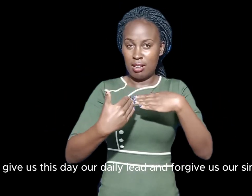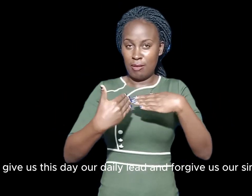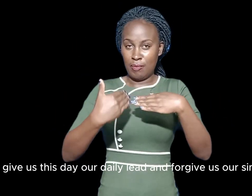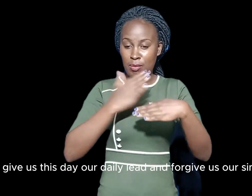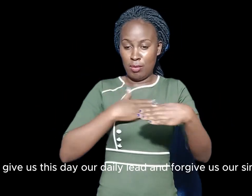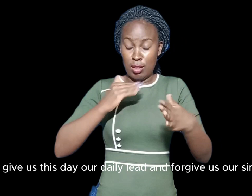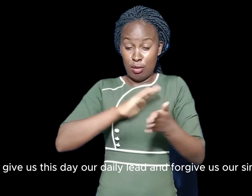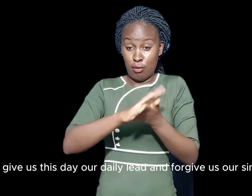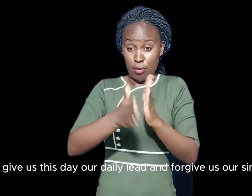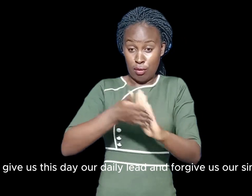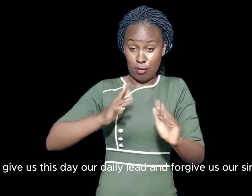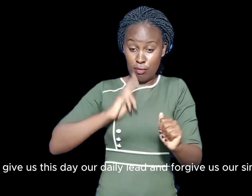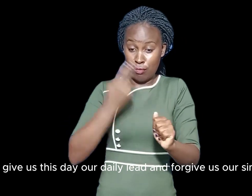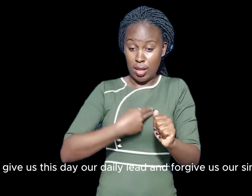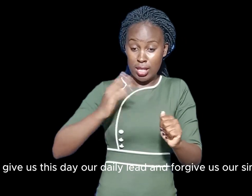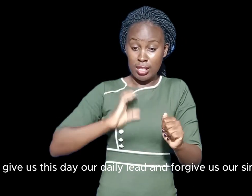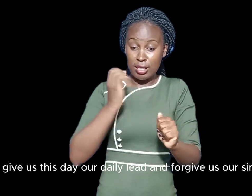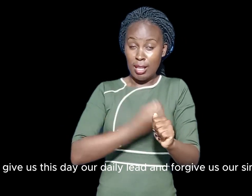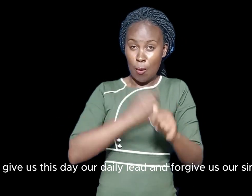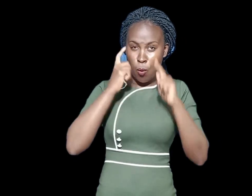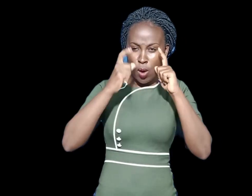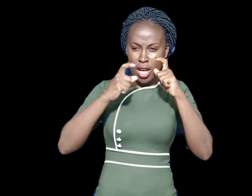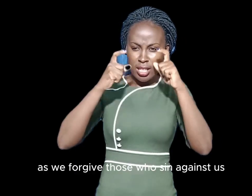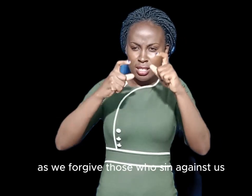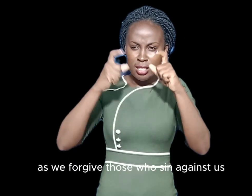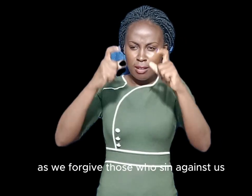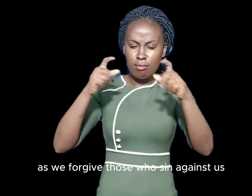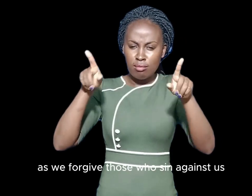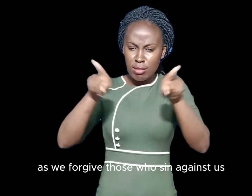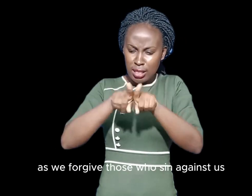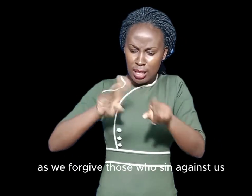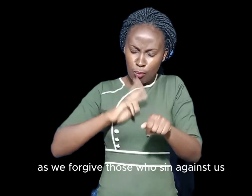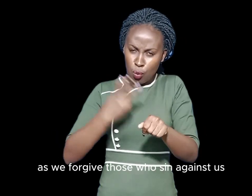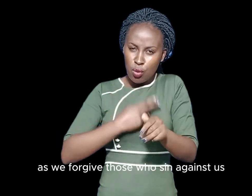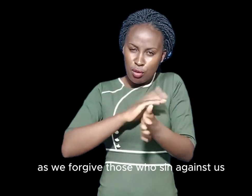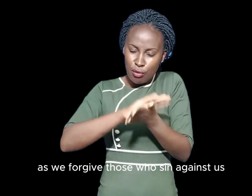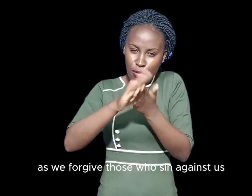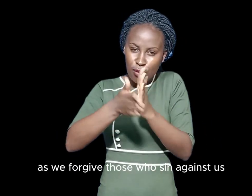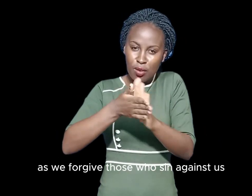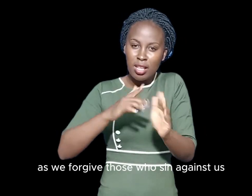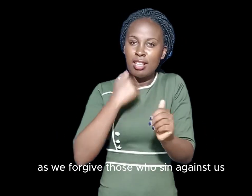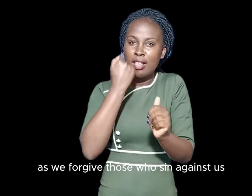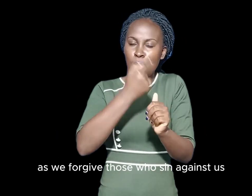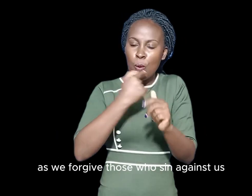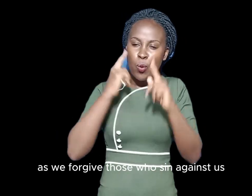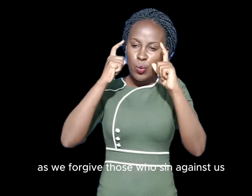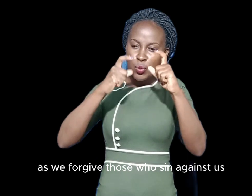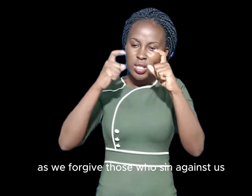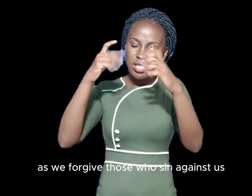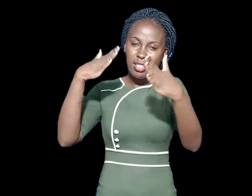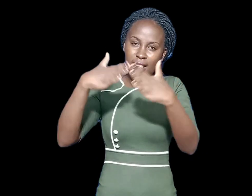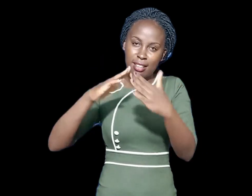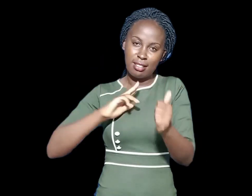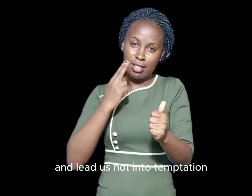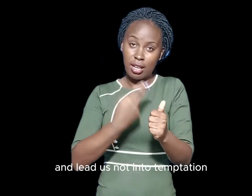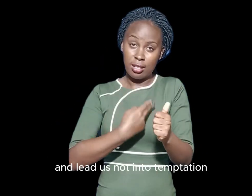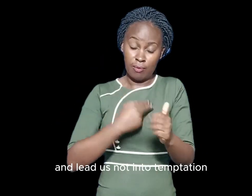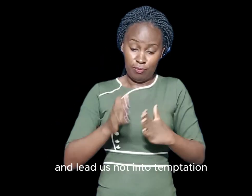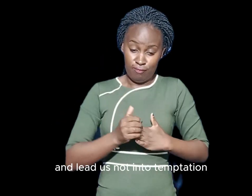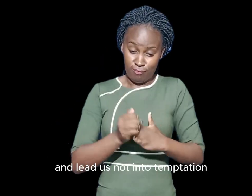forgive us Our sins As we forgive those who sin Against us And lead us